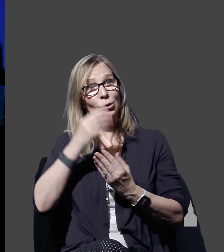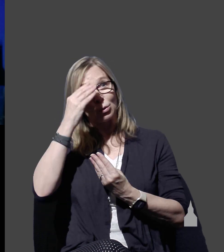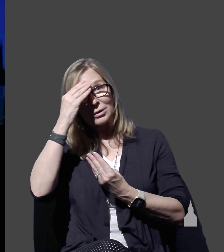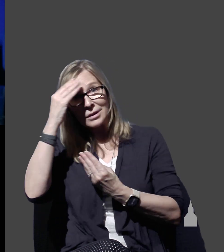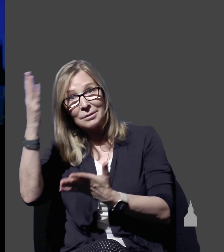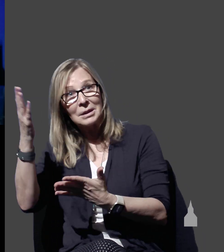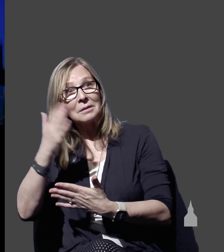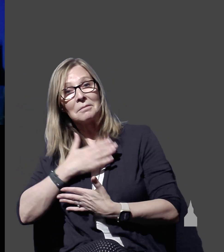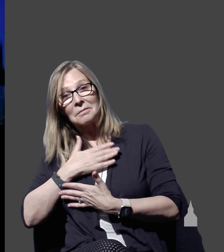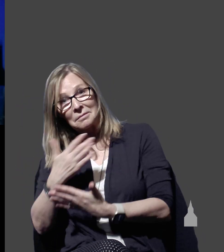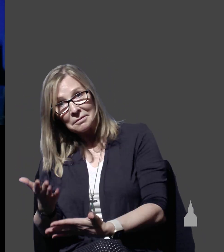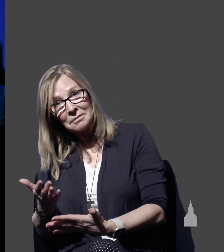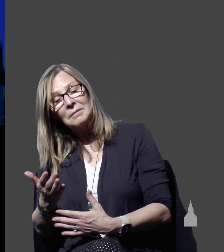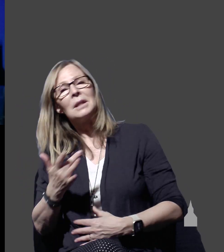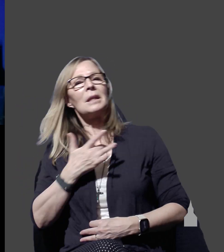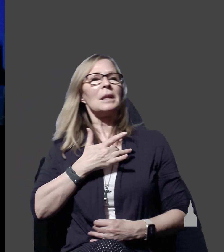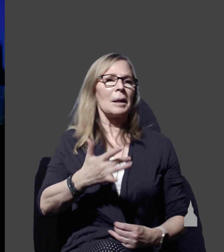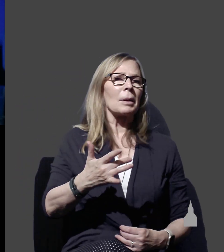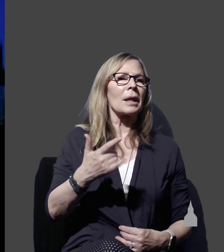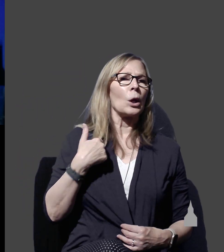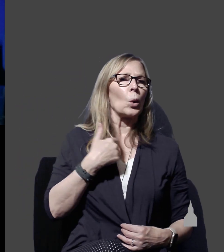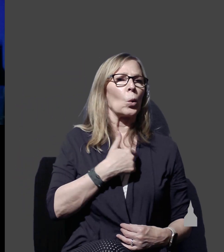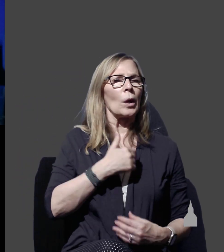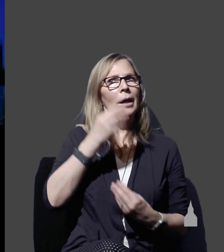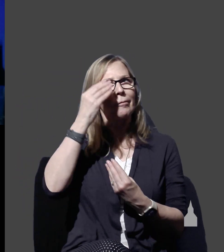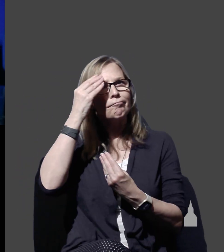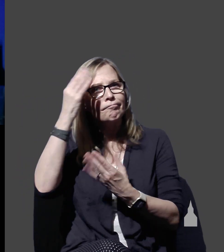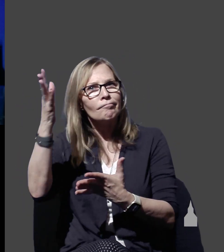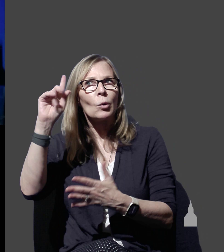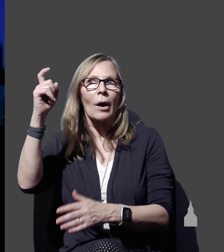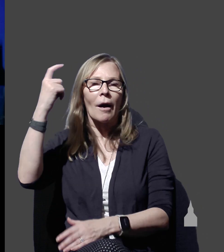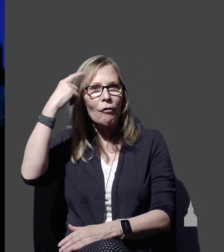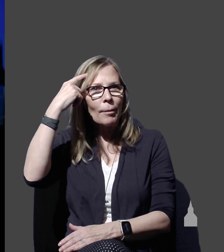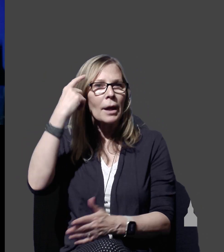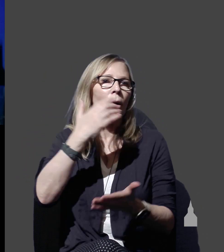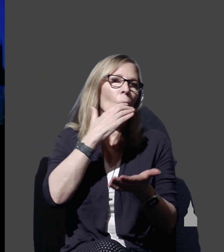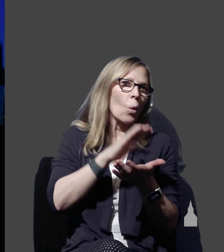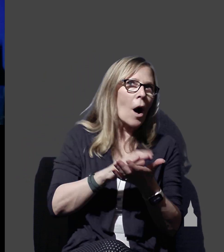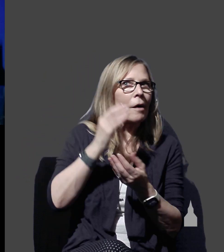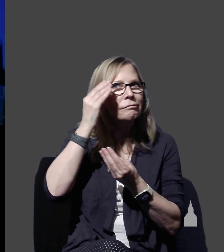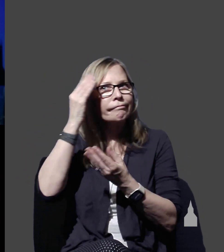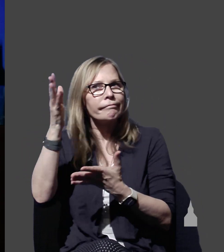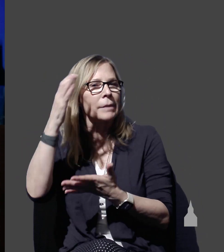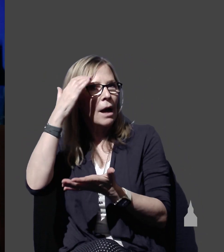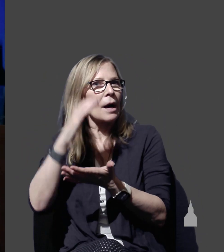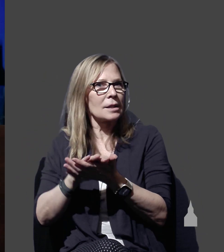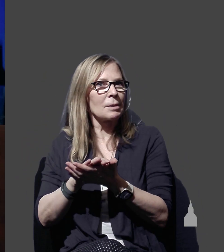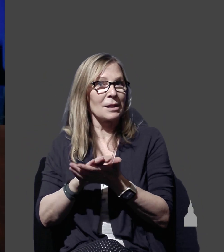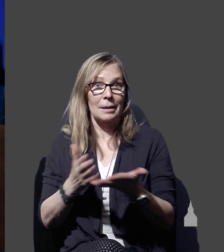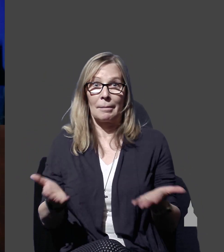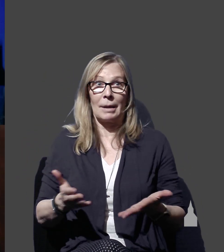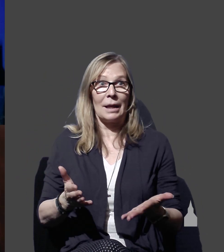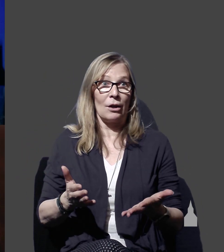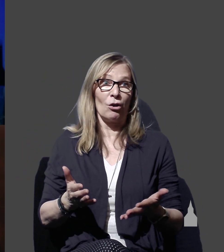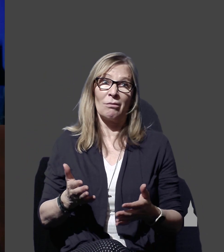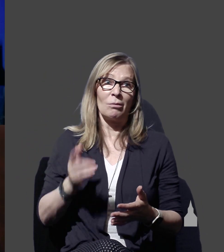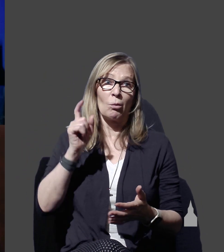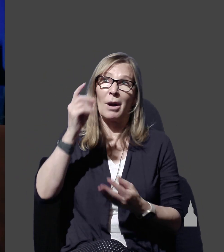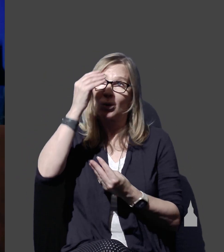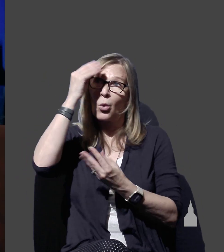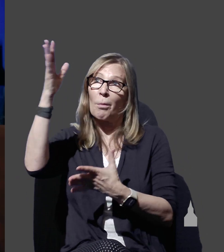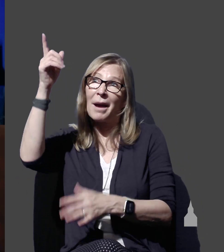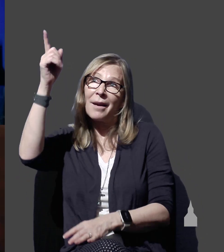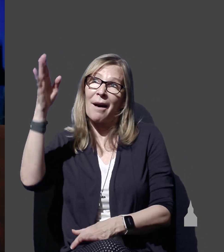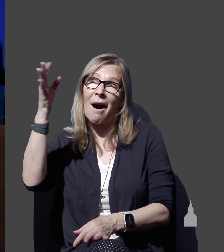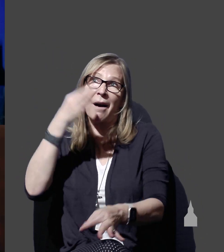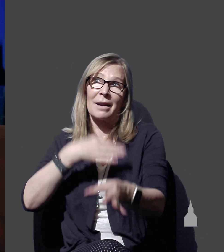to husbands, us submitting to our government. It's this, Acts 5:29. But Peter and the apostles answered, we must obey God rather than men. So,